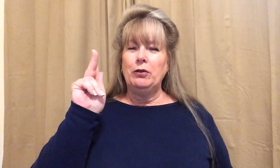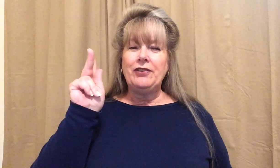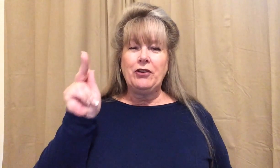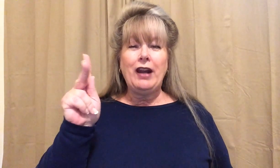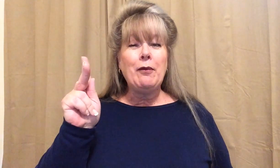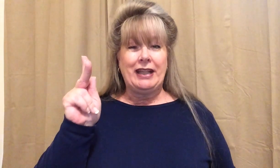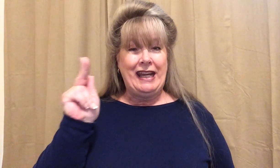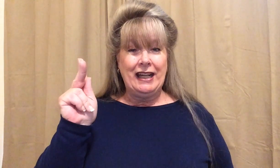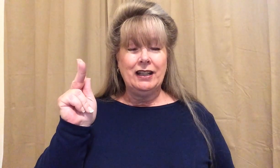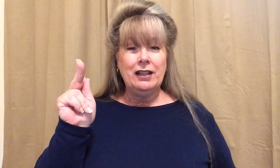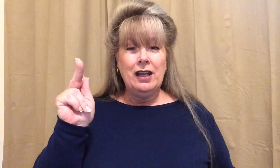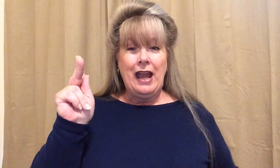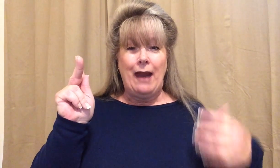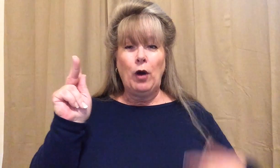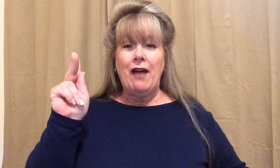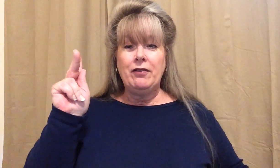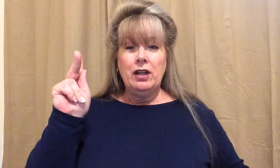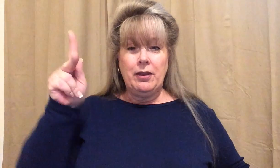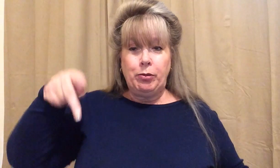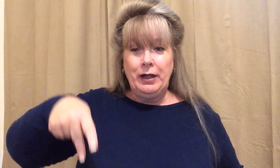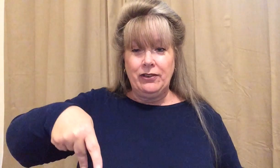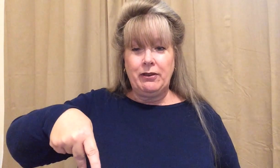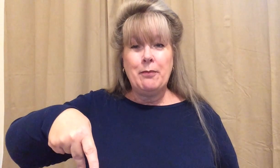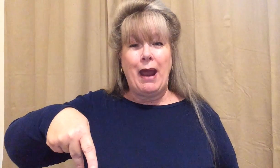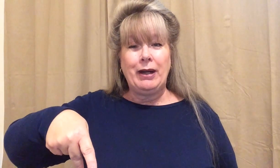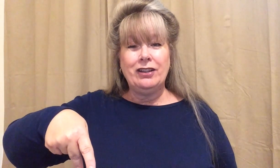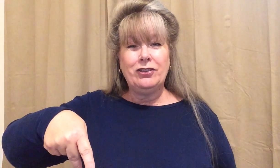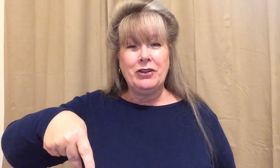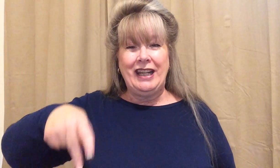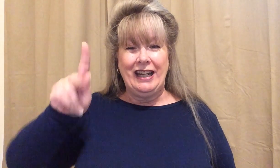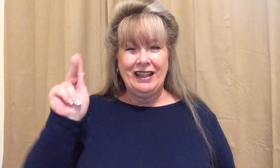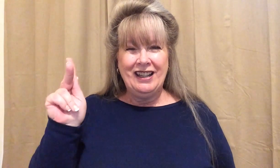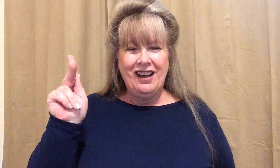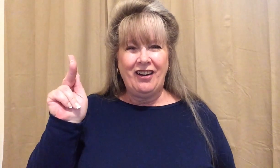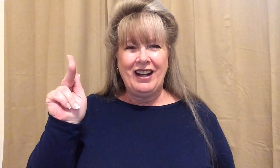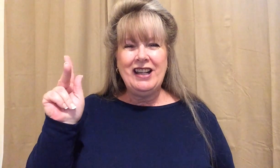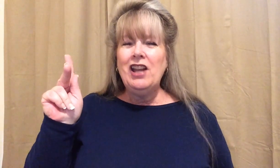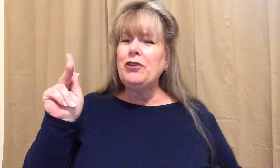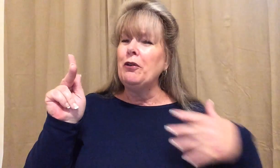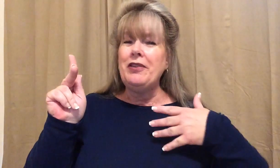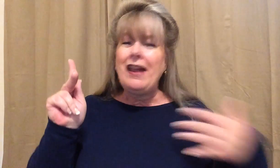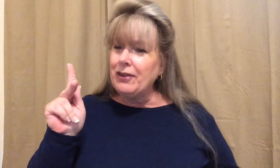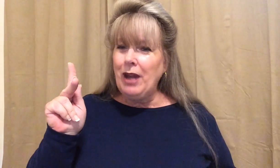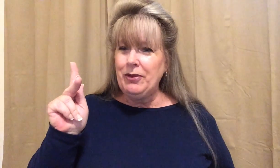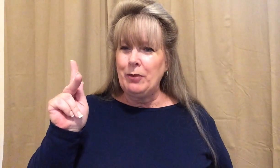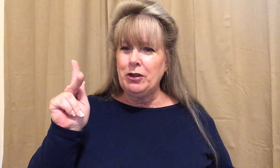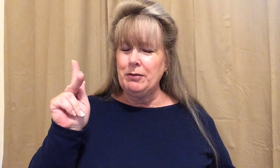let's start out with the king and we'll have the prince bowing to the king. All right, so that sometimes helps you remember